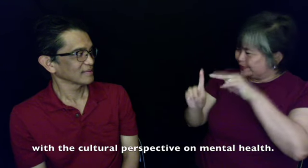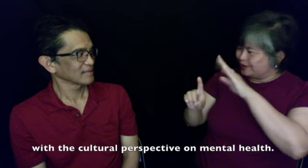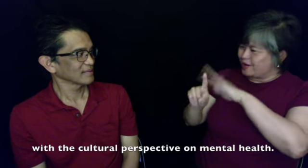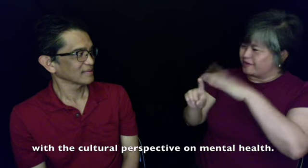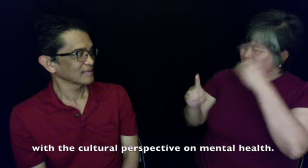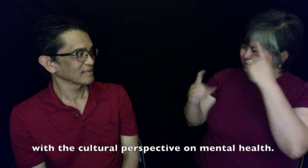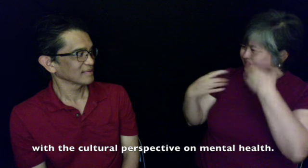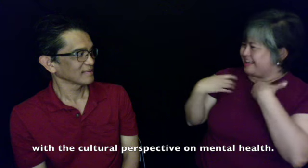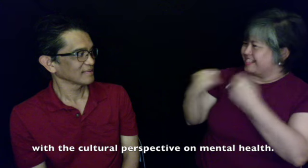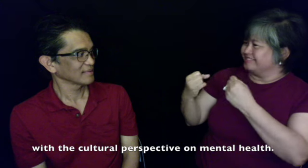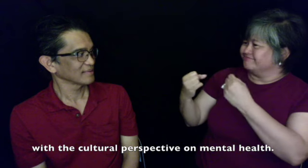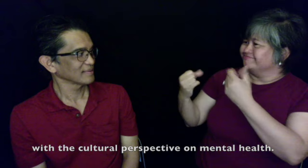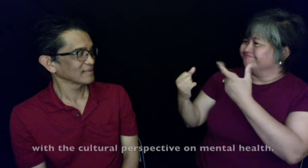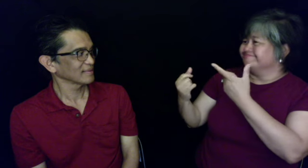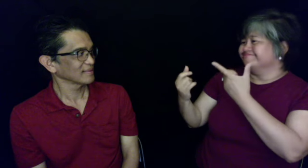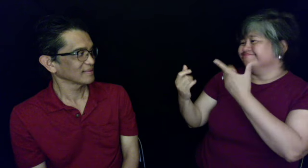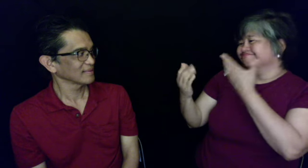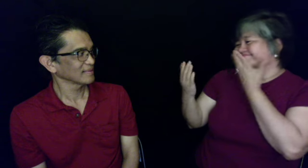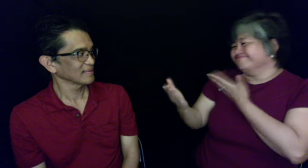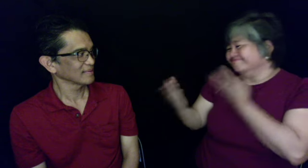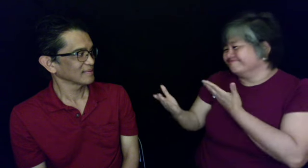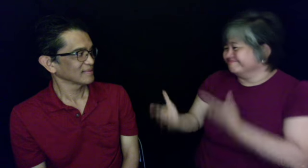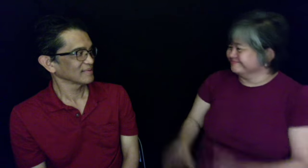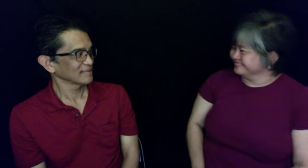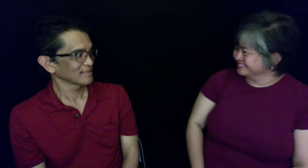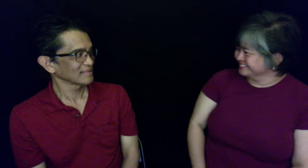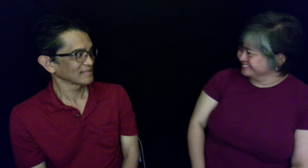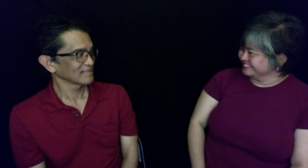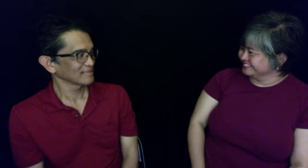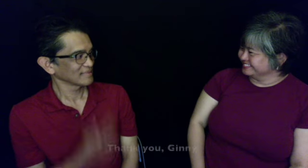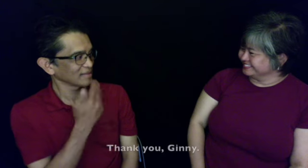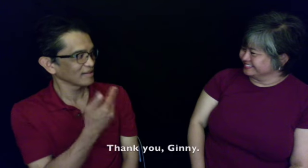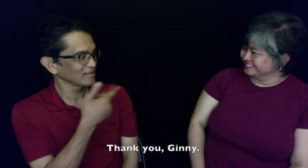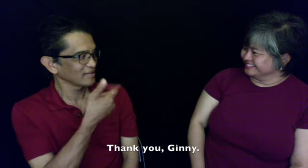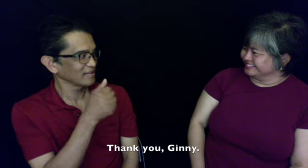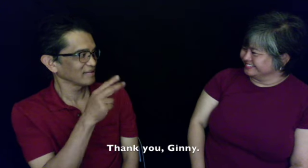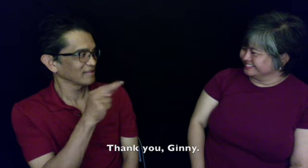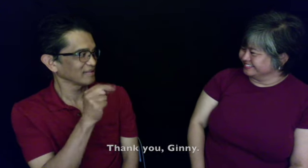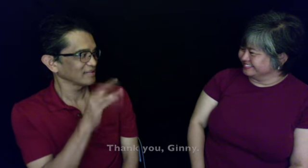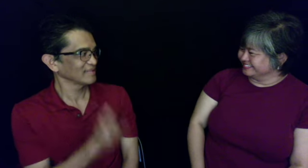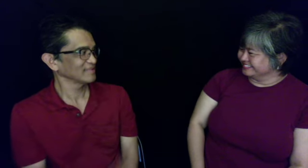cultural perspectives on mental health. Thank you, Jenny.